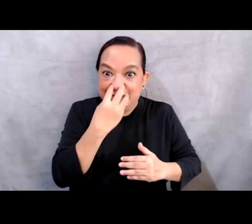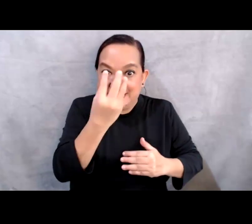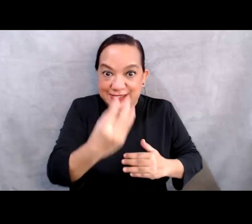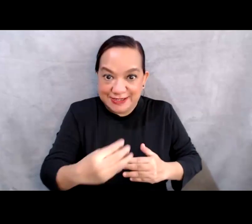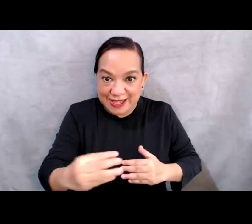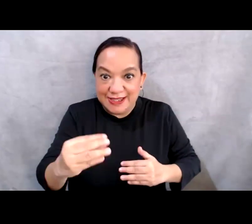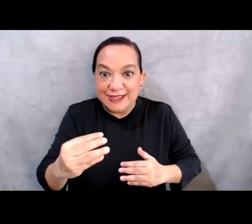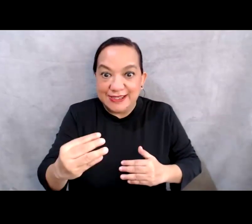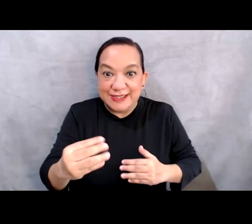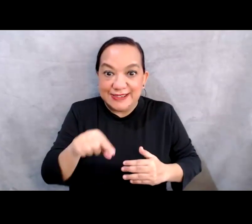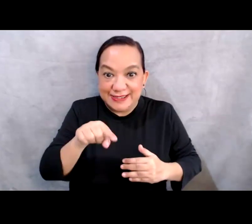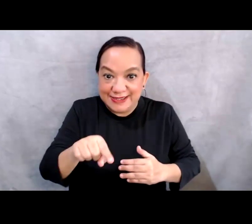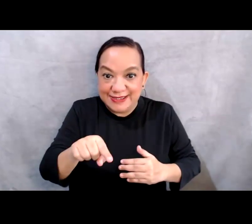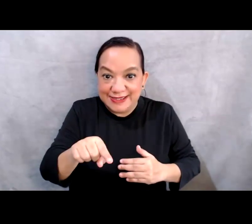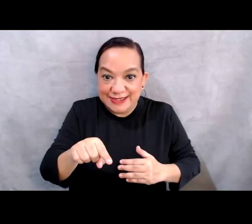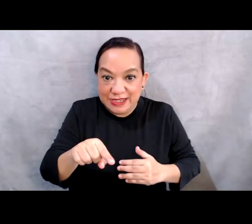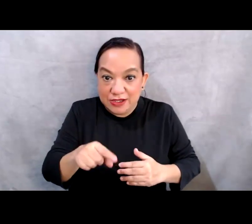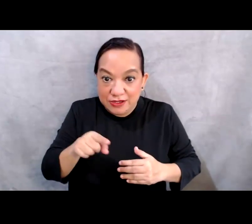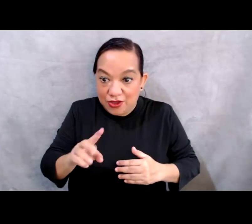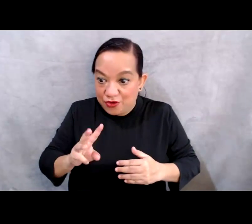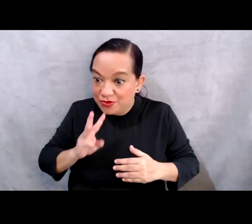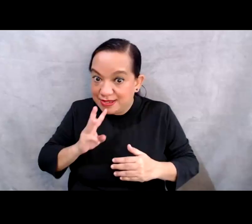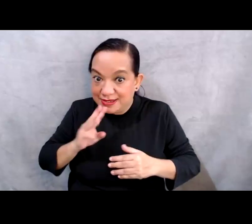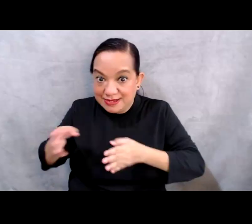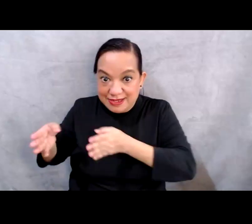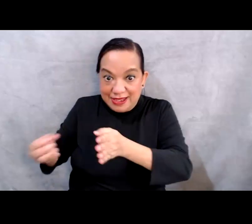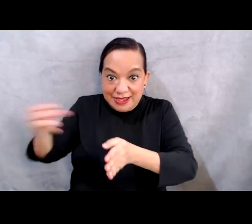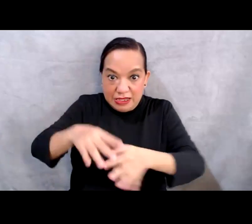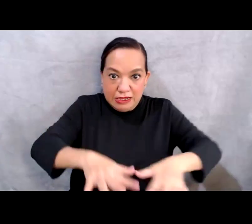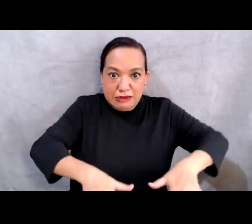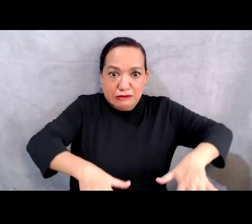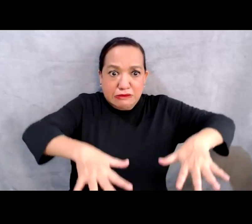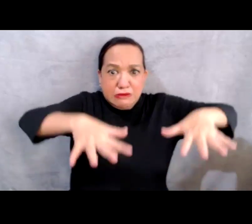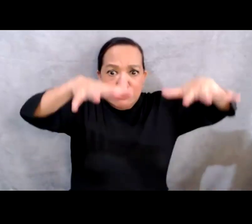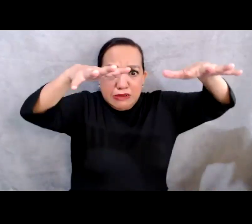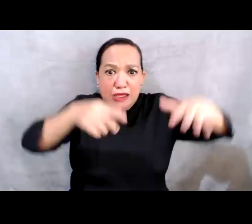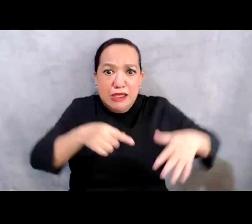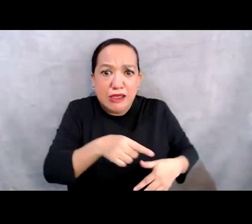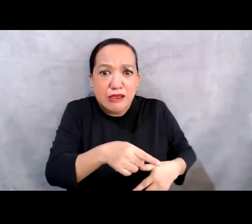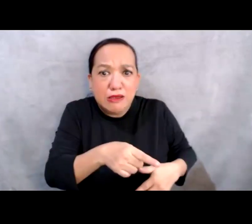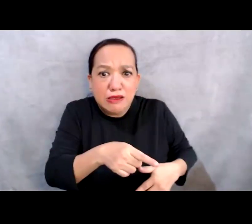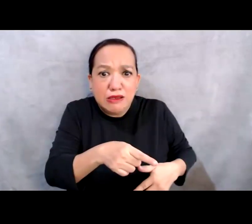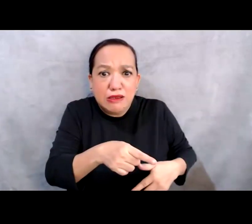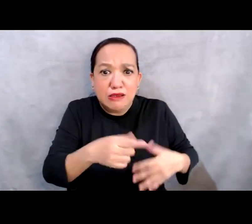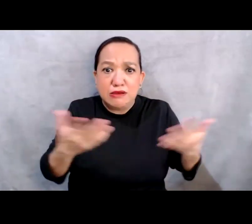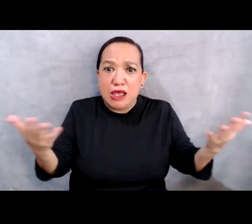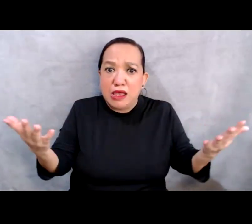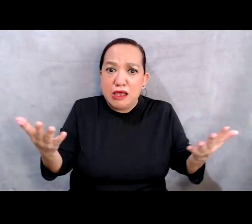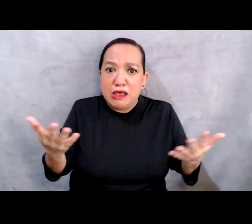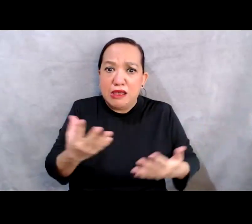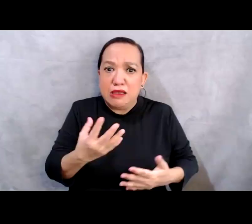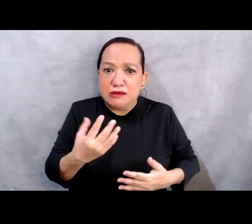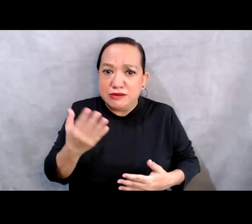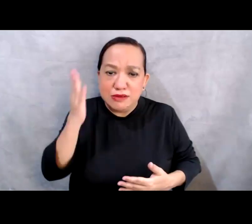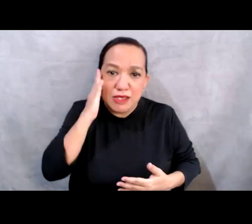because of the high water level, and the elephants were dispersed, and many elephants died, and the small